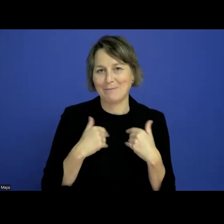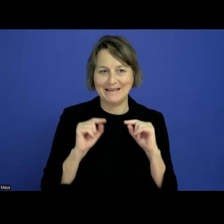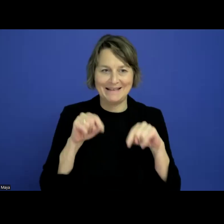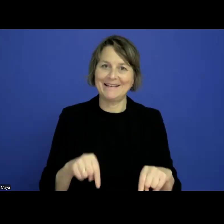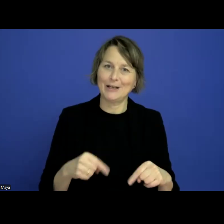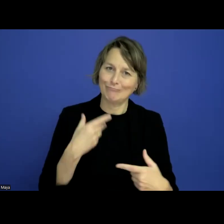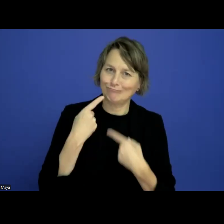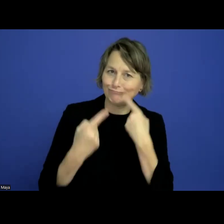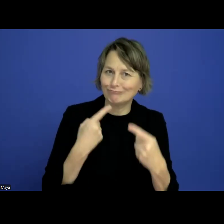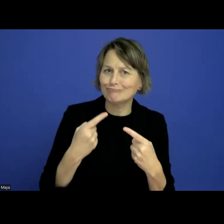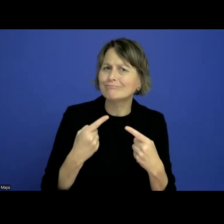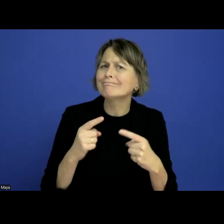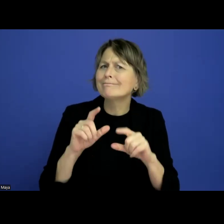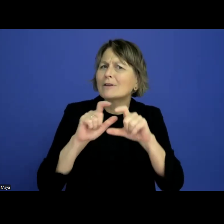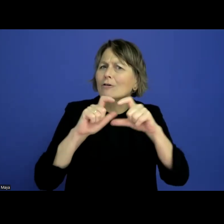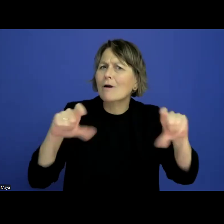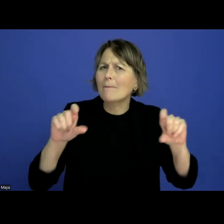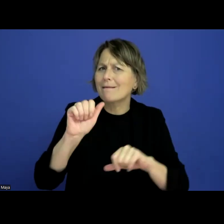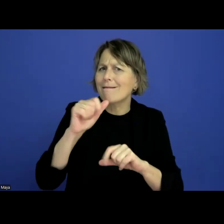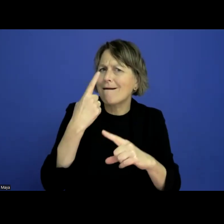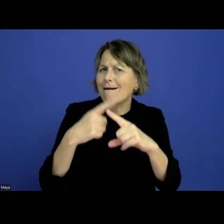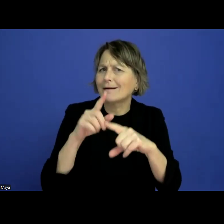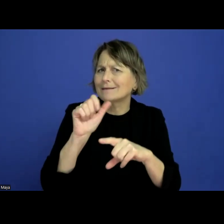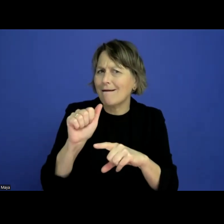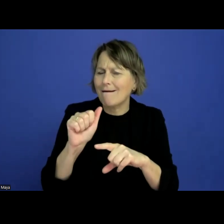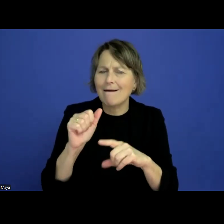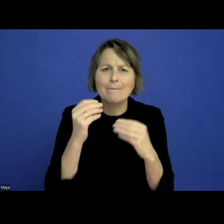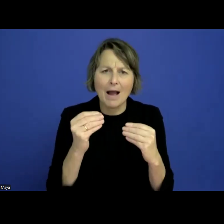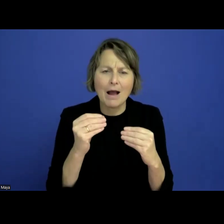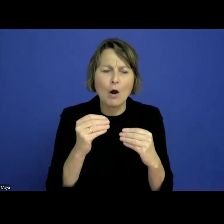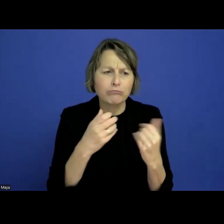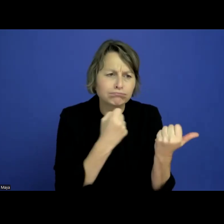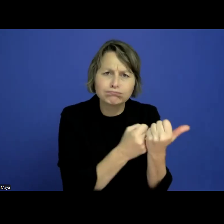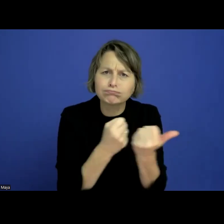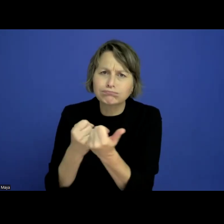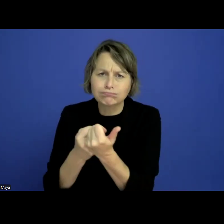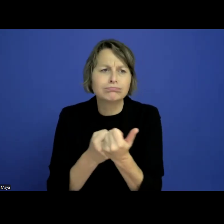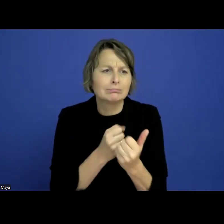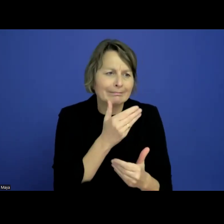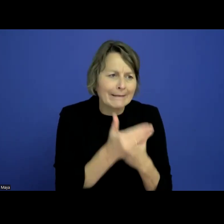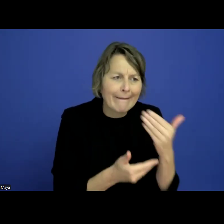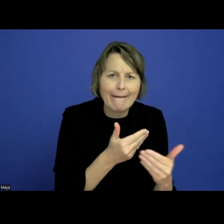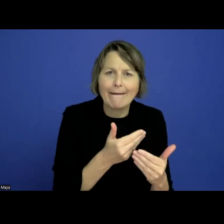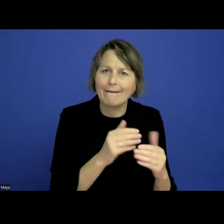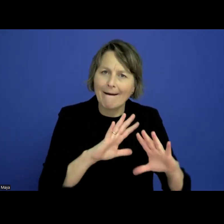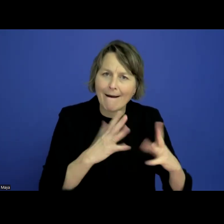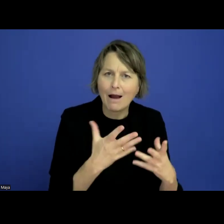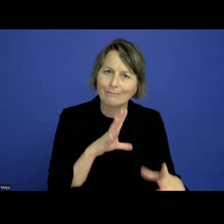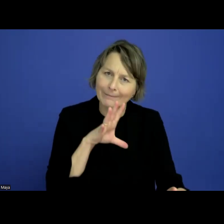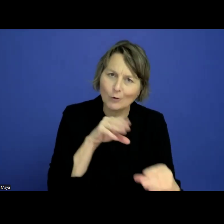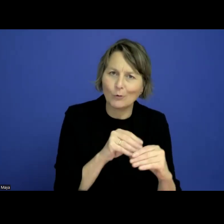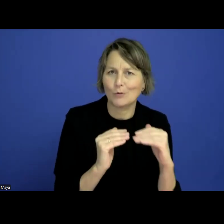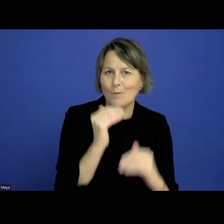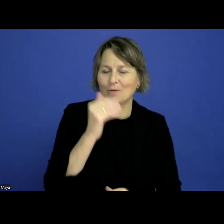at AXA when it comes to caregiver support and disability inclusion. So Jürgen, back to your